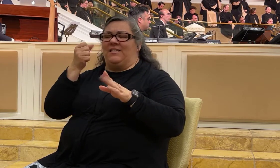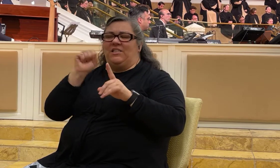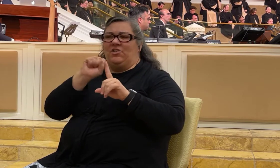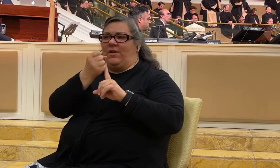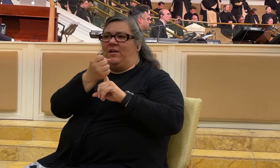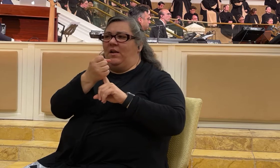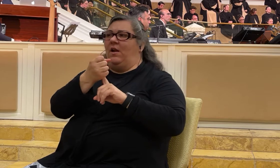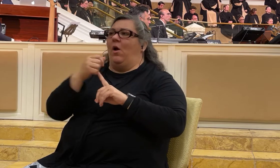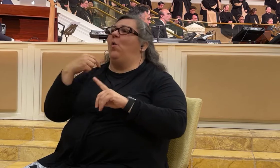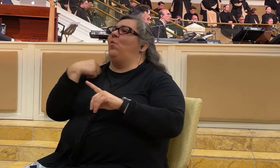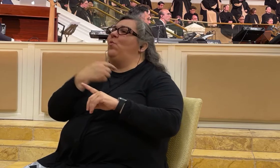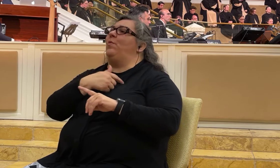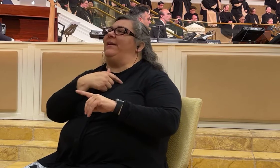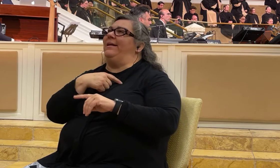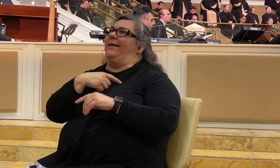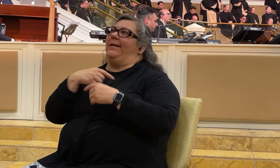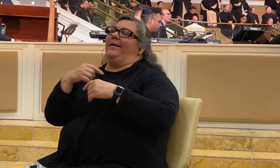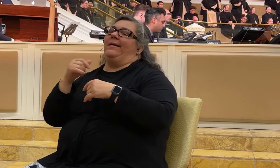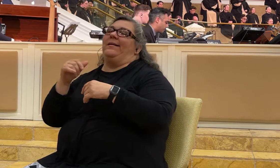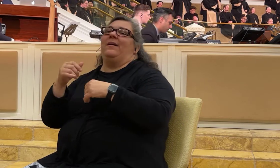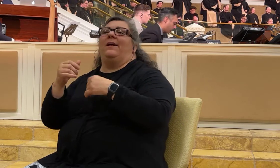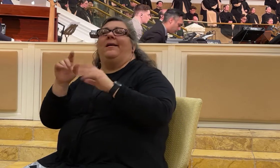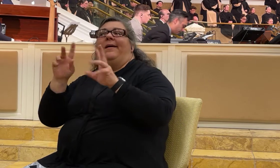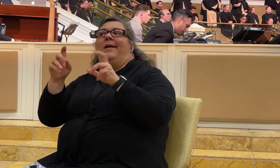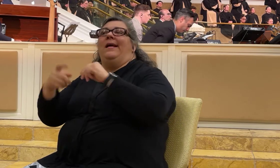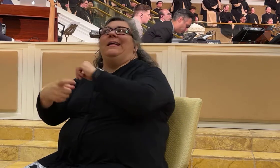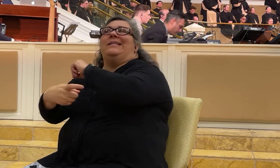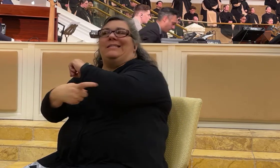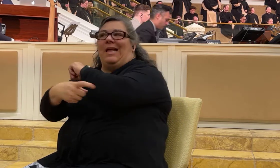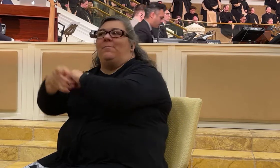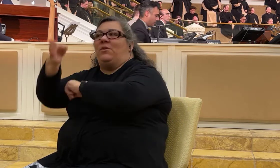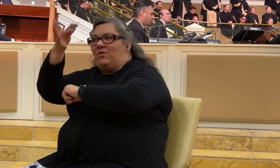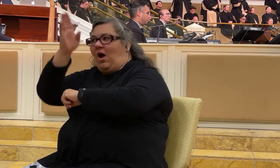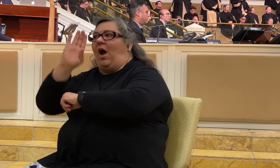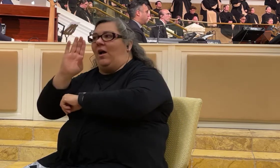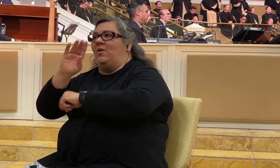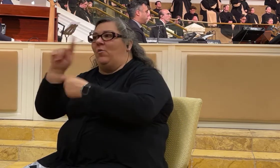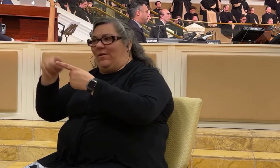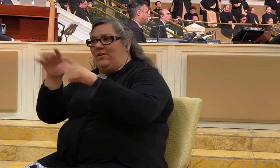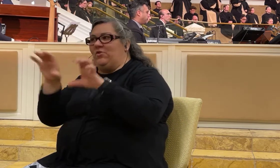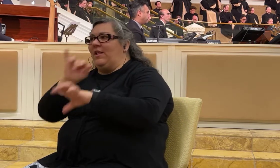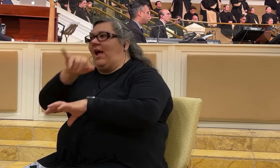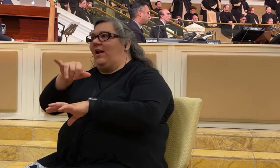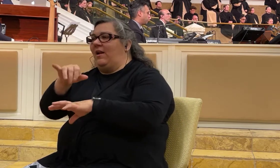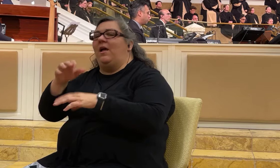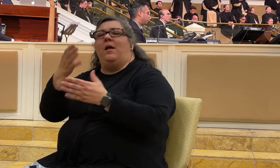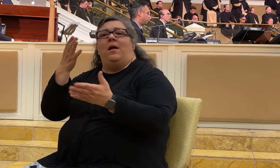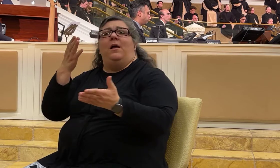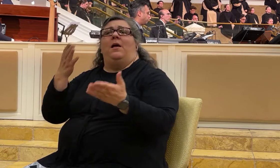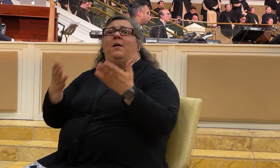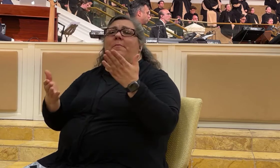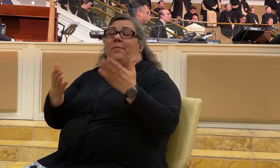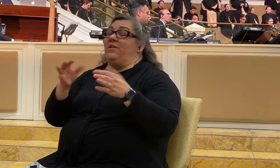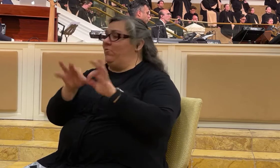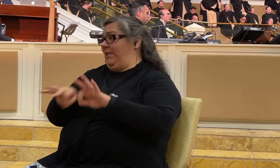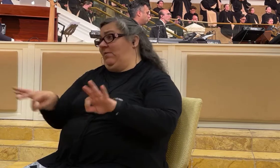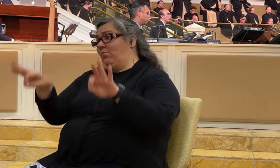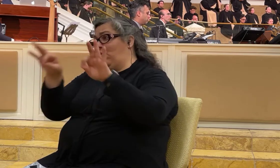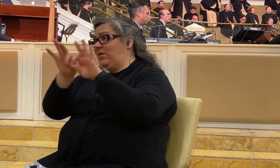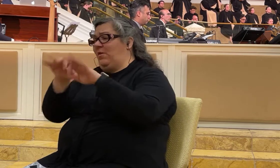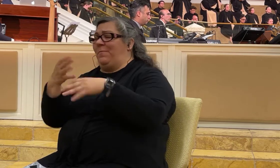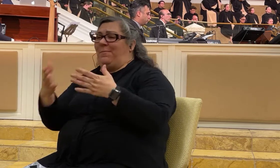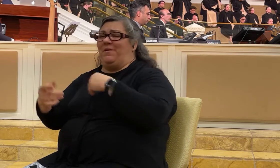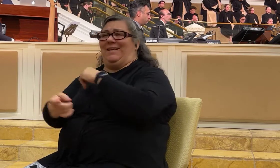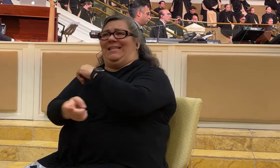of tempting God when we get into these kinds of situations. And we may be, this is important, tempted